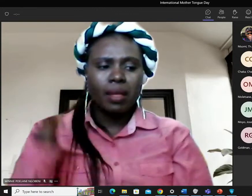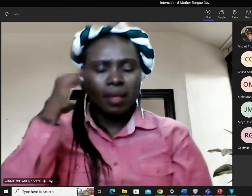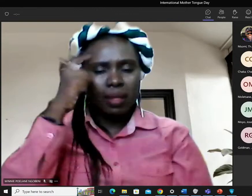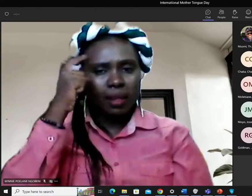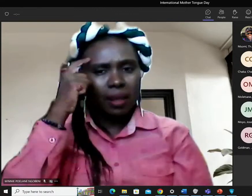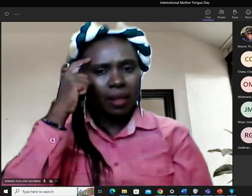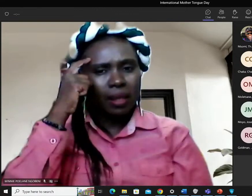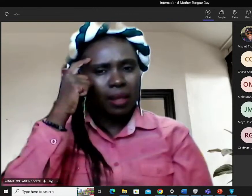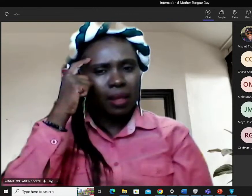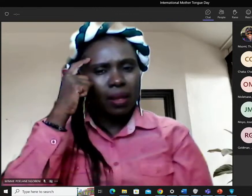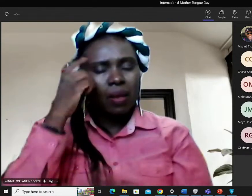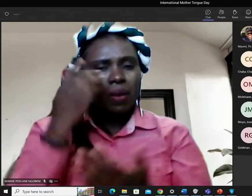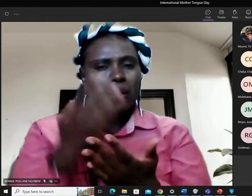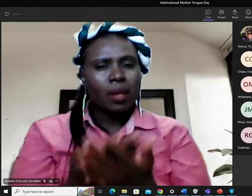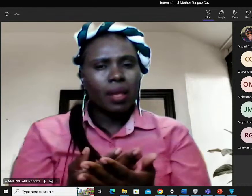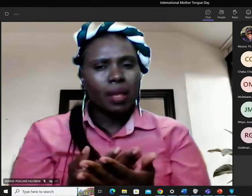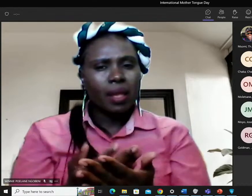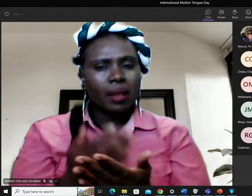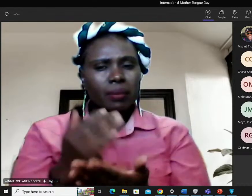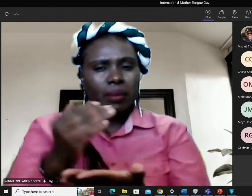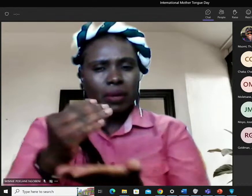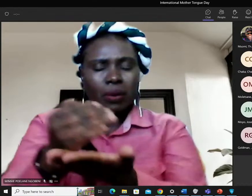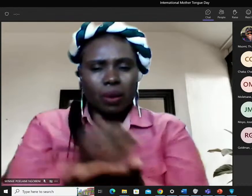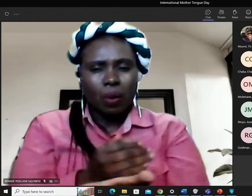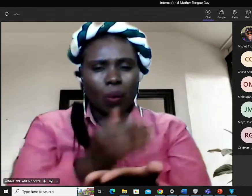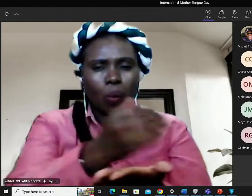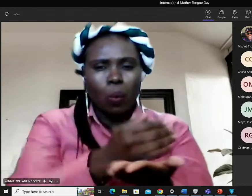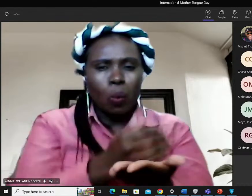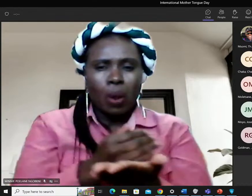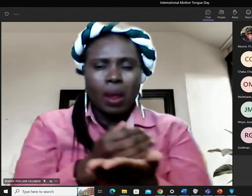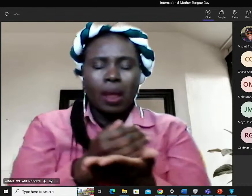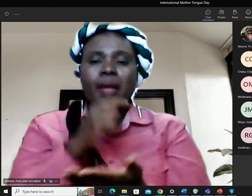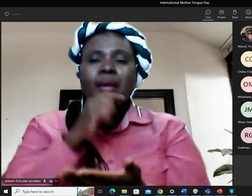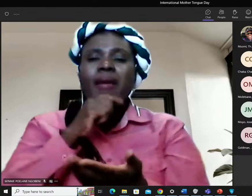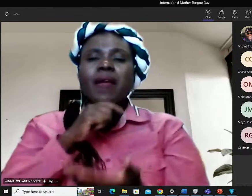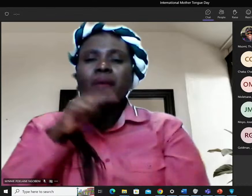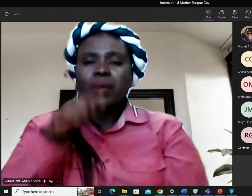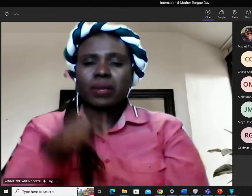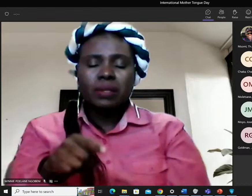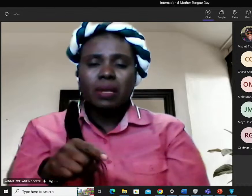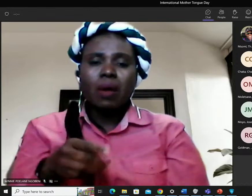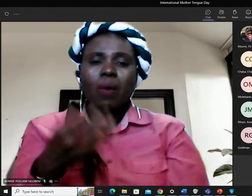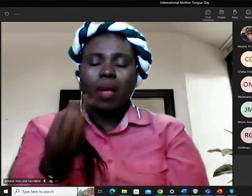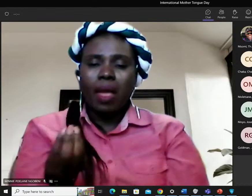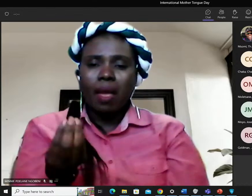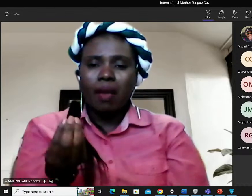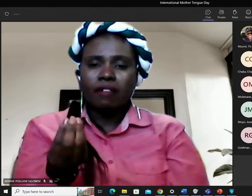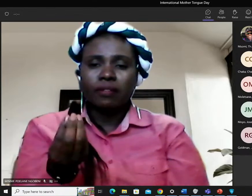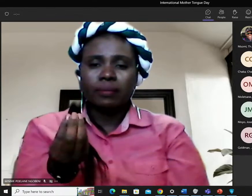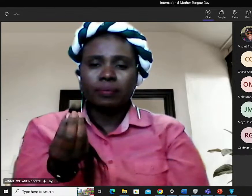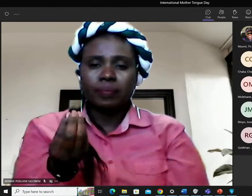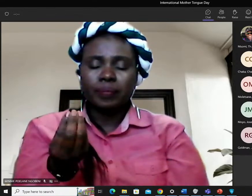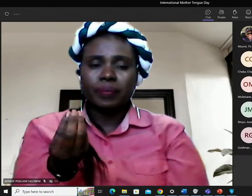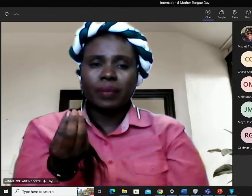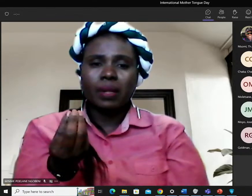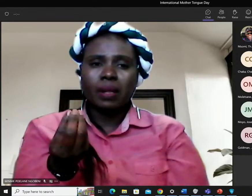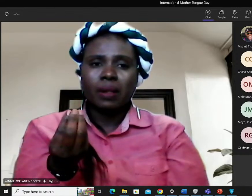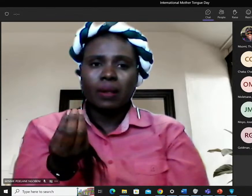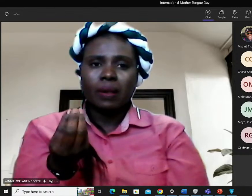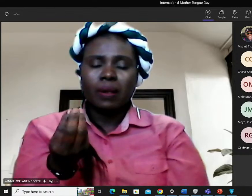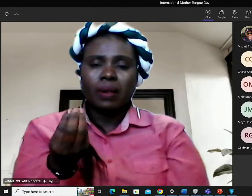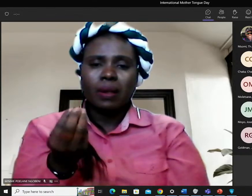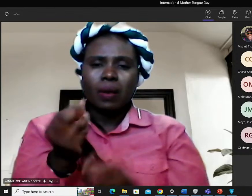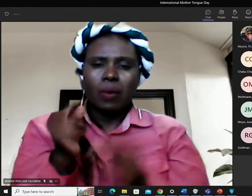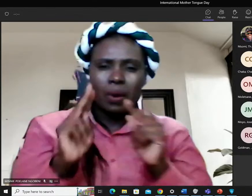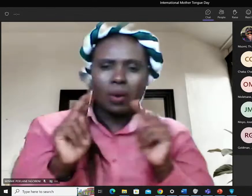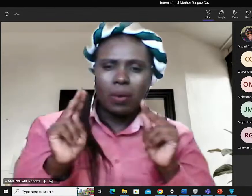and used. We are repurposing the water. Now let's actually look at what is it that, how